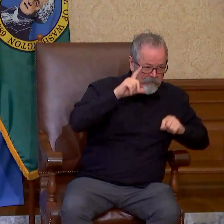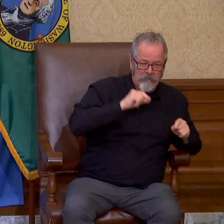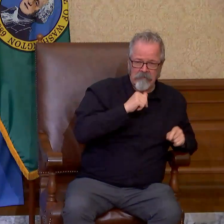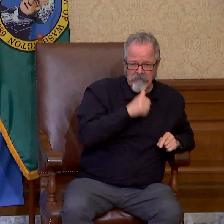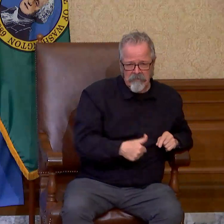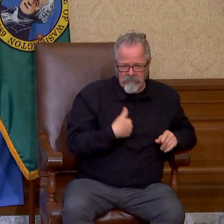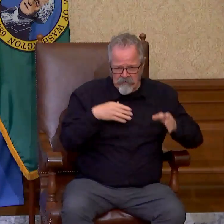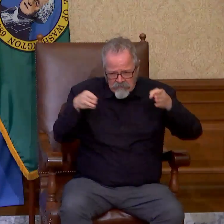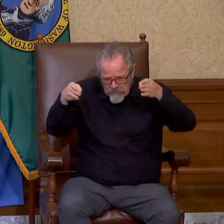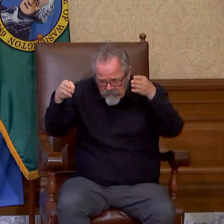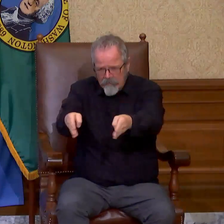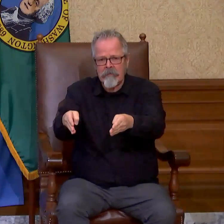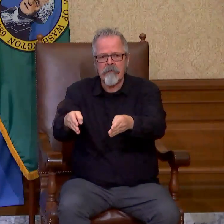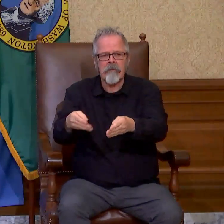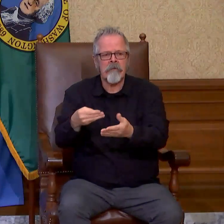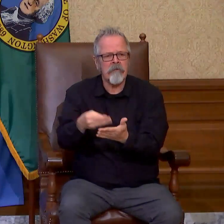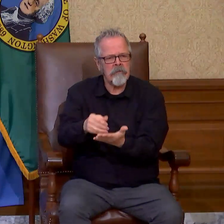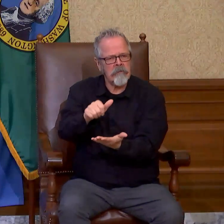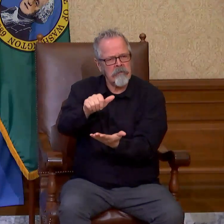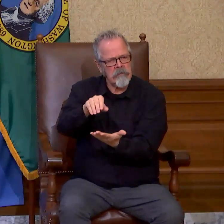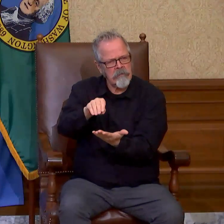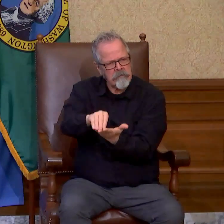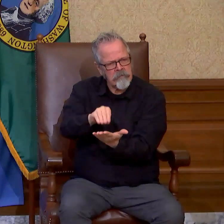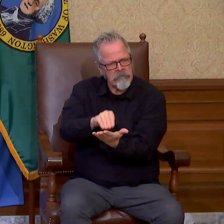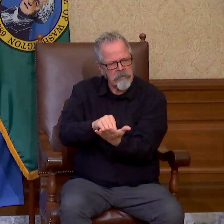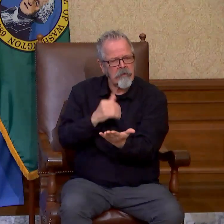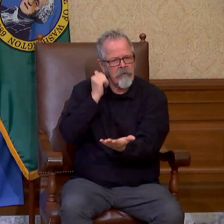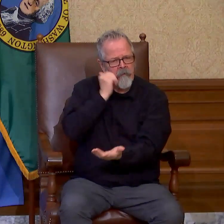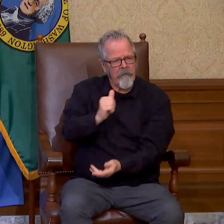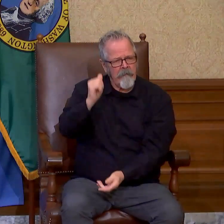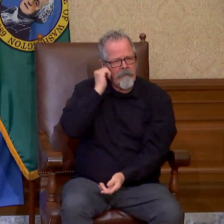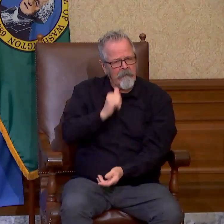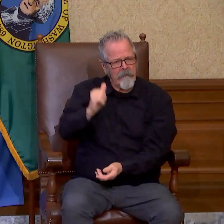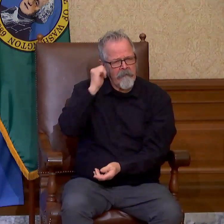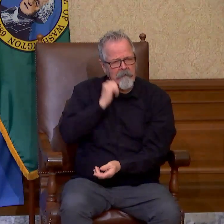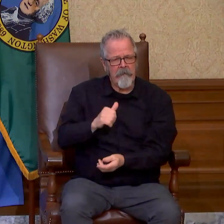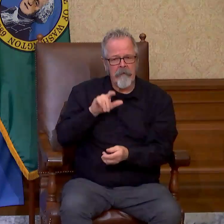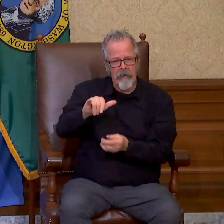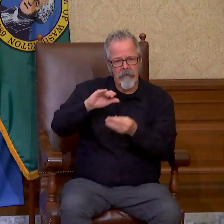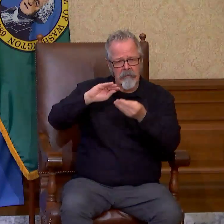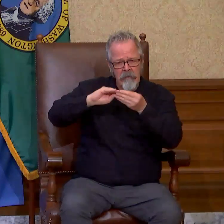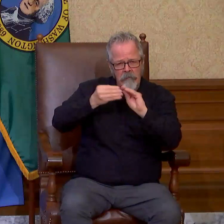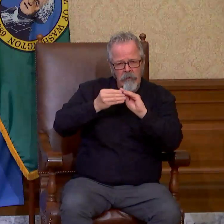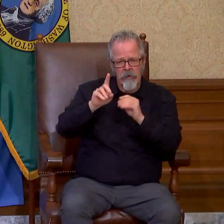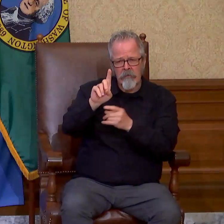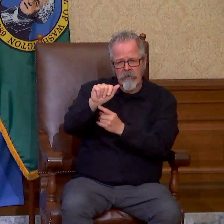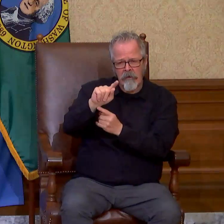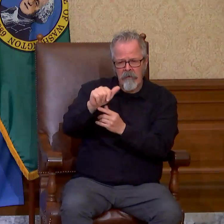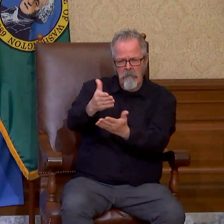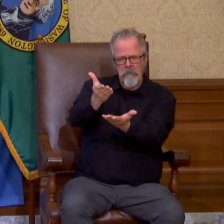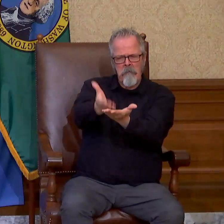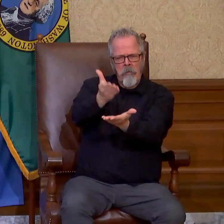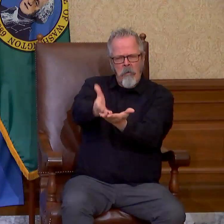we have at the Department of Health website. That's at coronavirus.wa.gov,